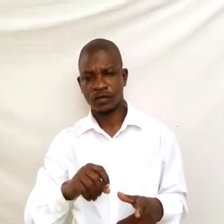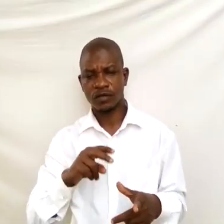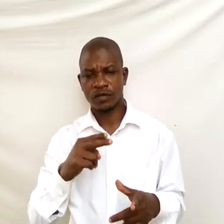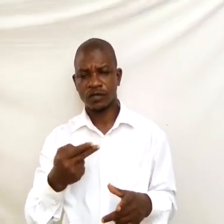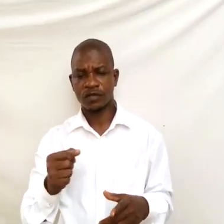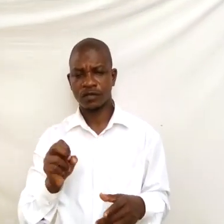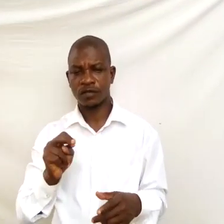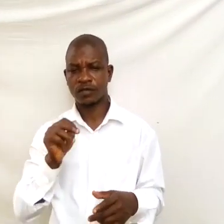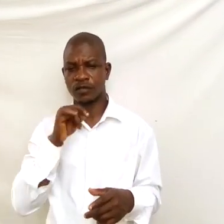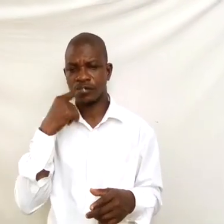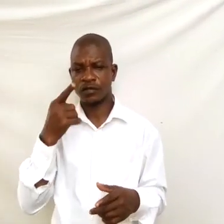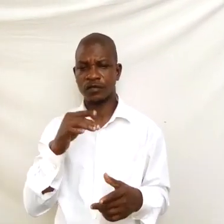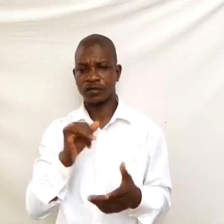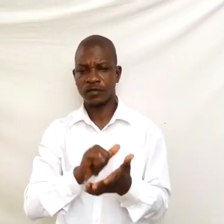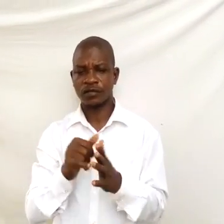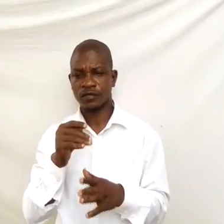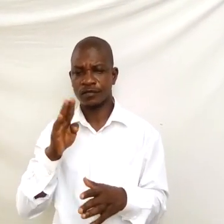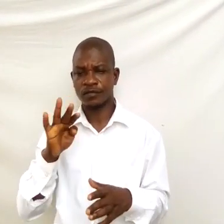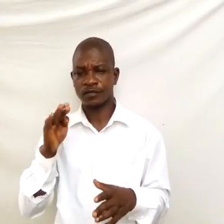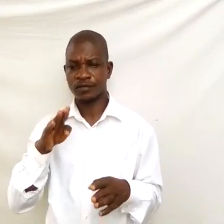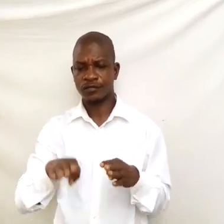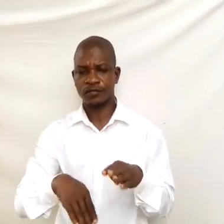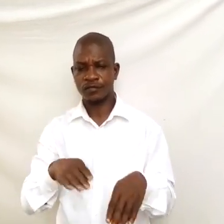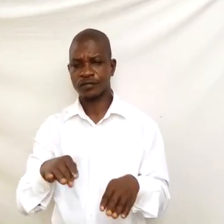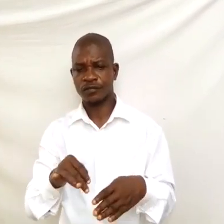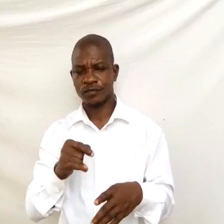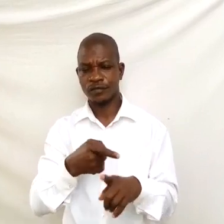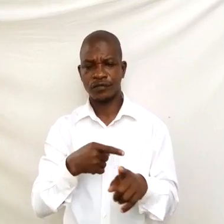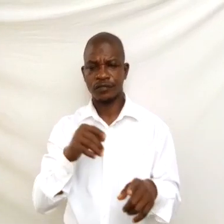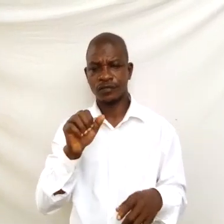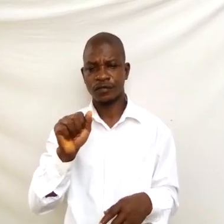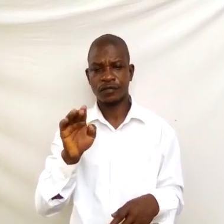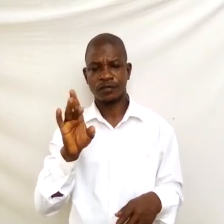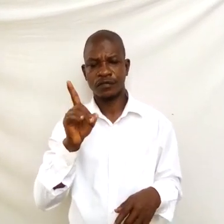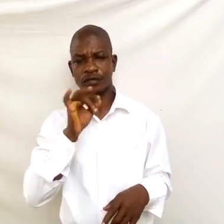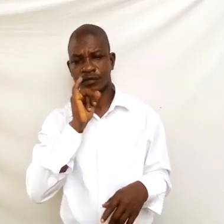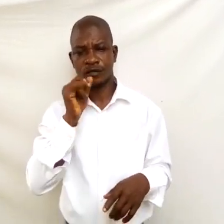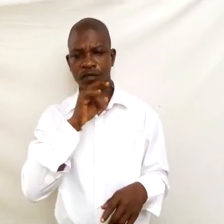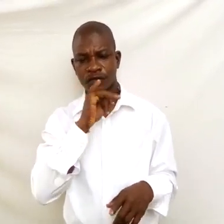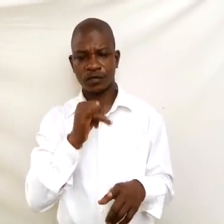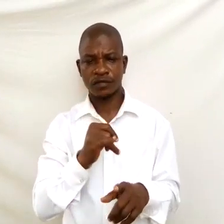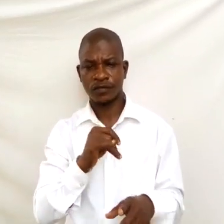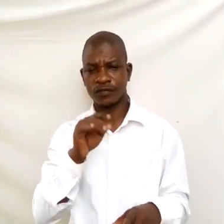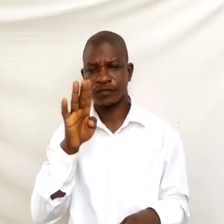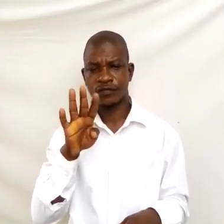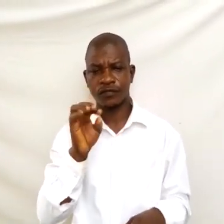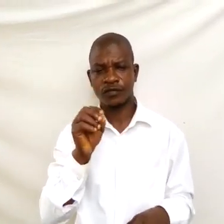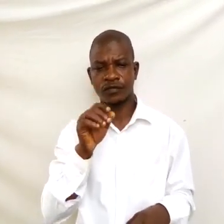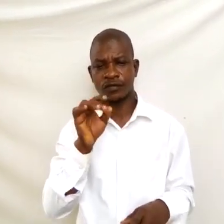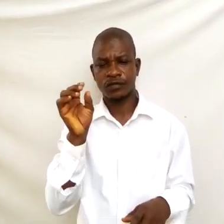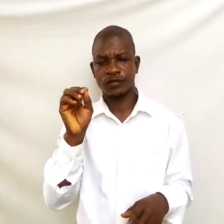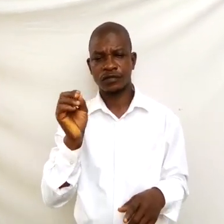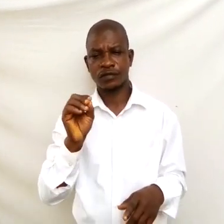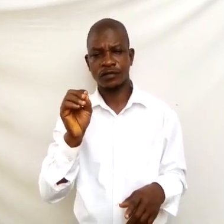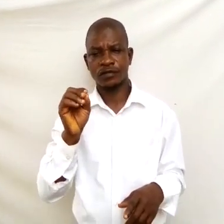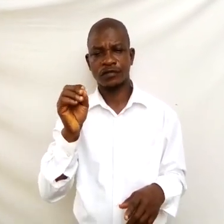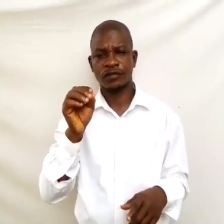we say that the bearing of David from Abdullah is 40 degrees east